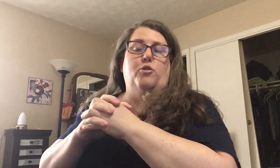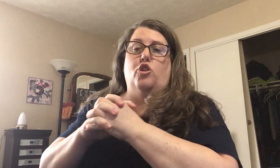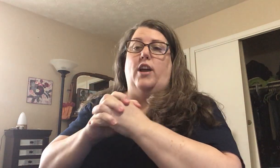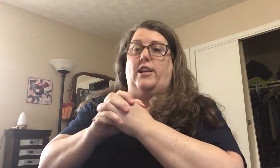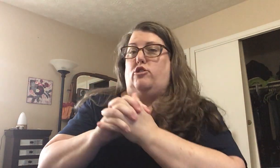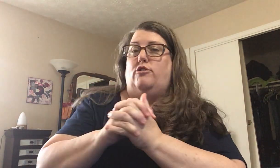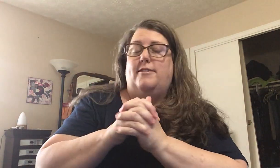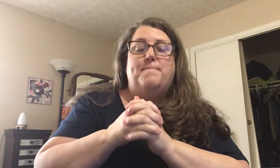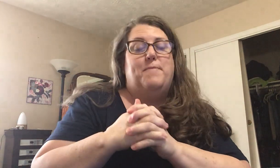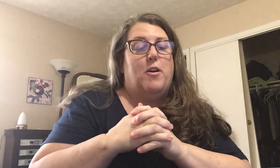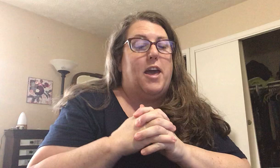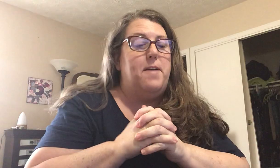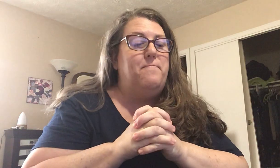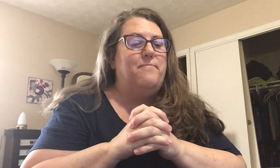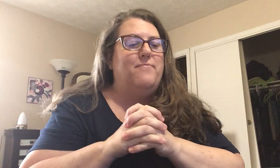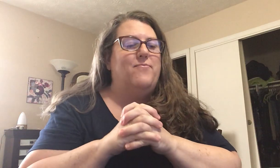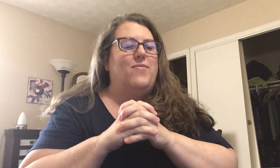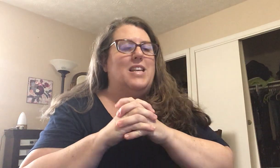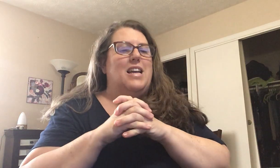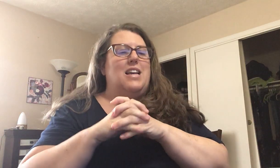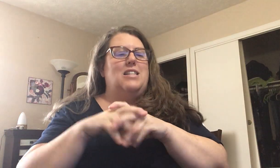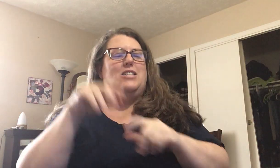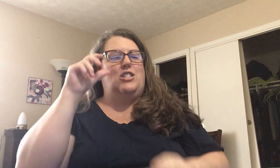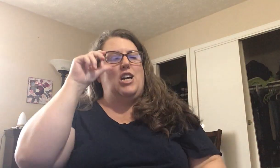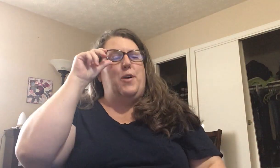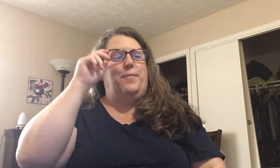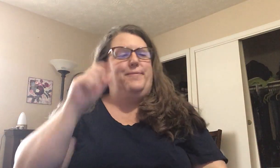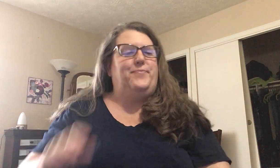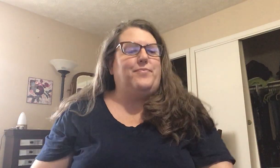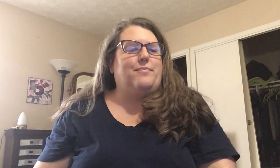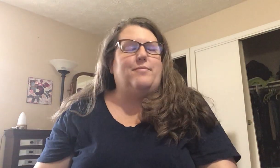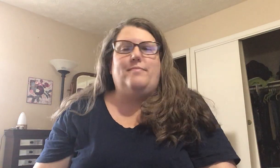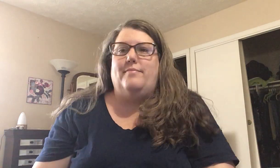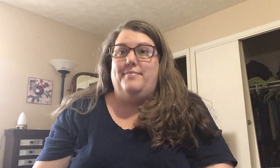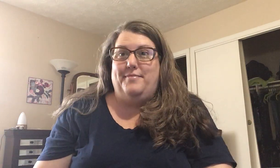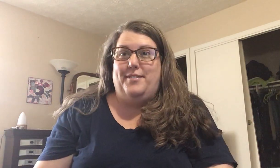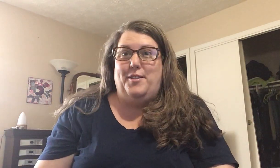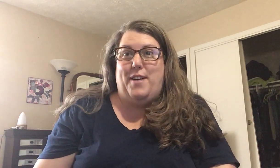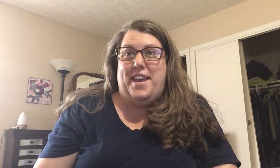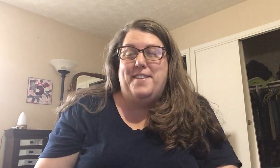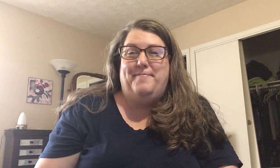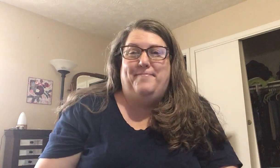your answers. Okay? So, ready?